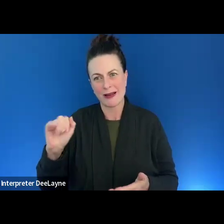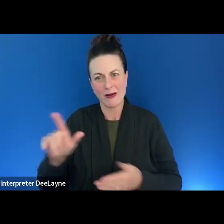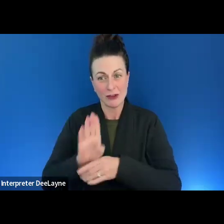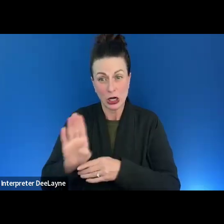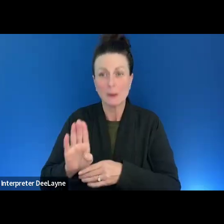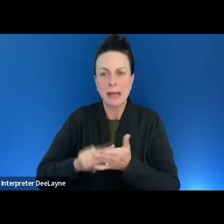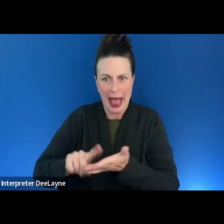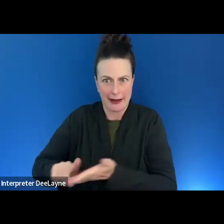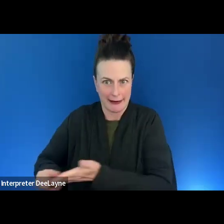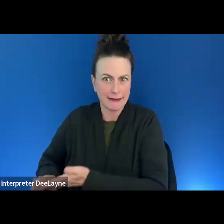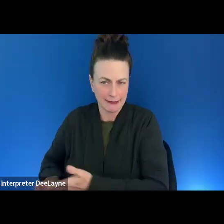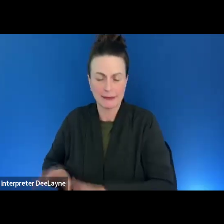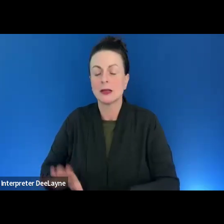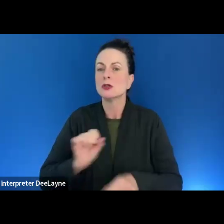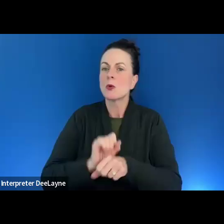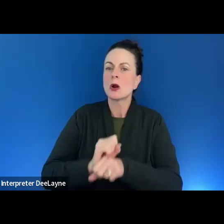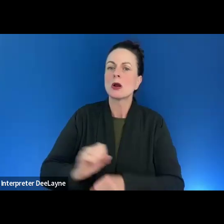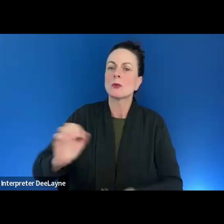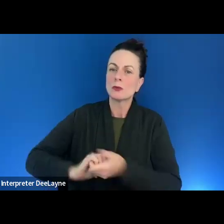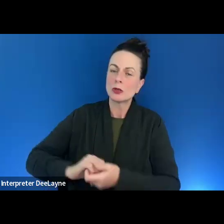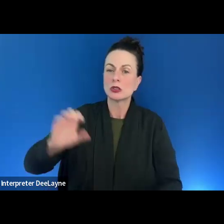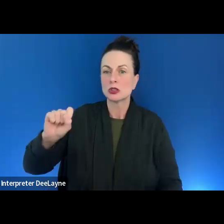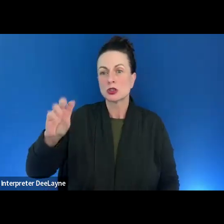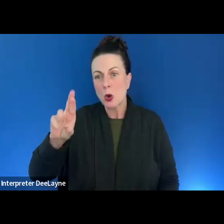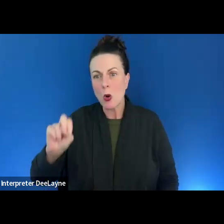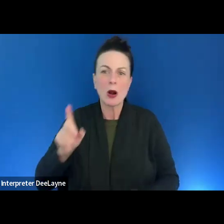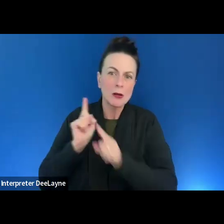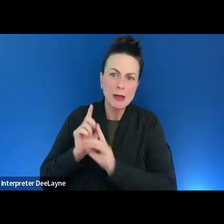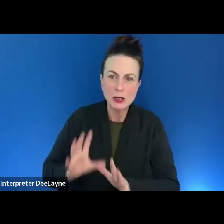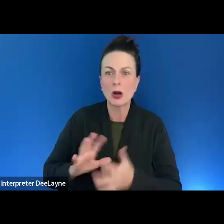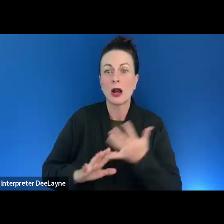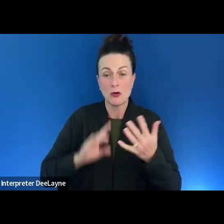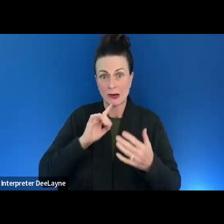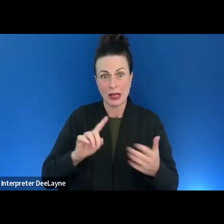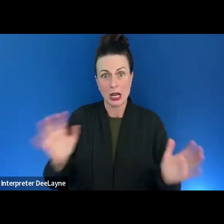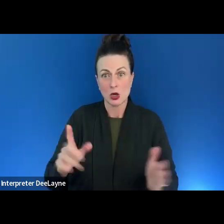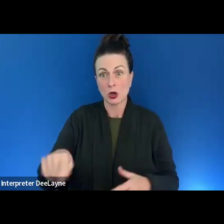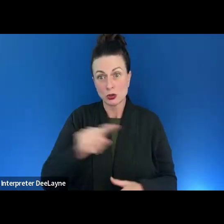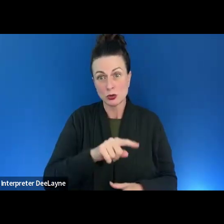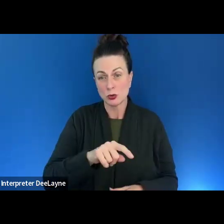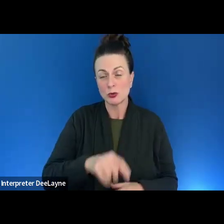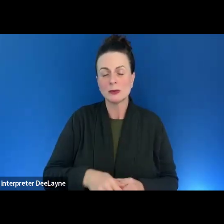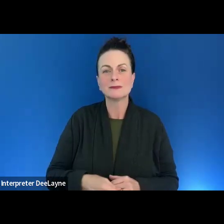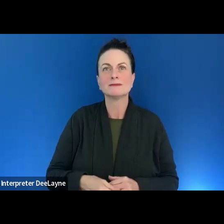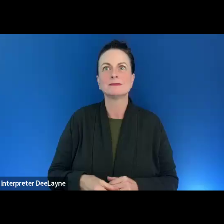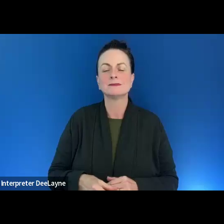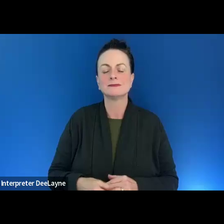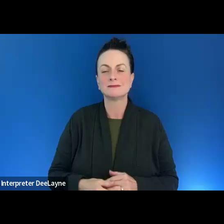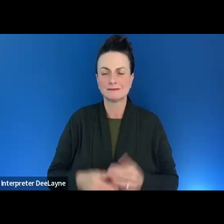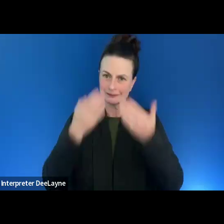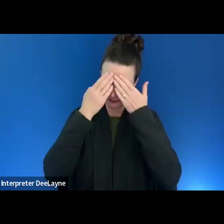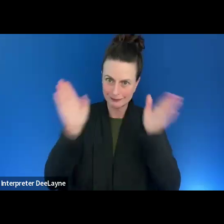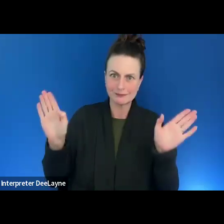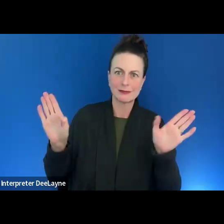work. And so when you're working with SCORE and you're working with your mentor, what I really encourage you to do is number one, to be open